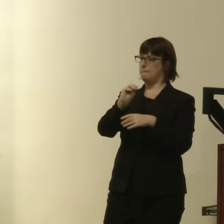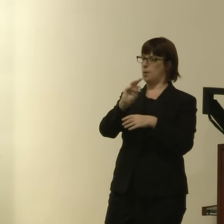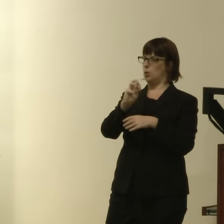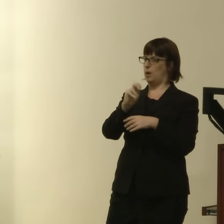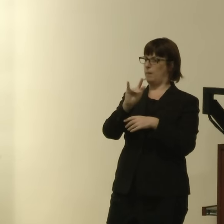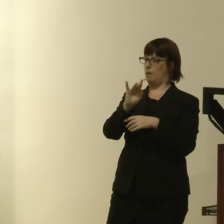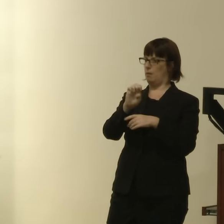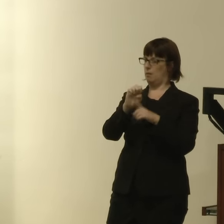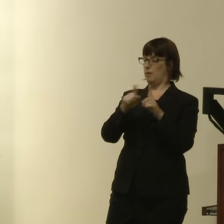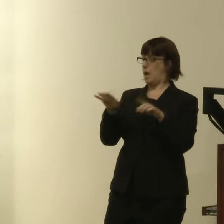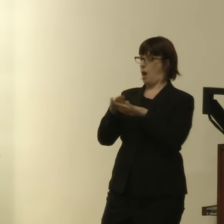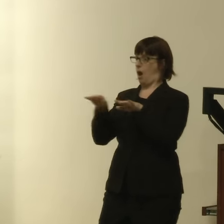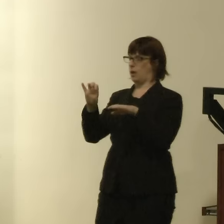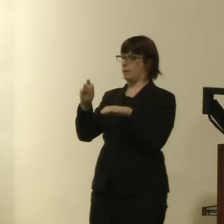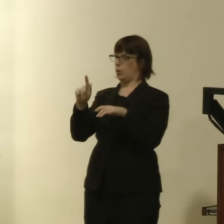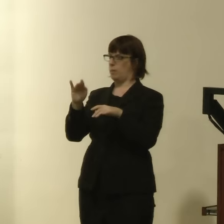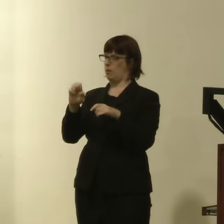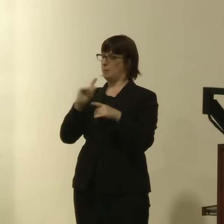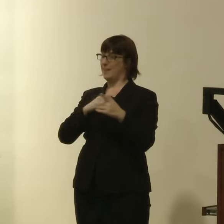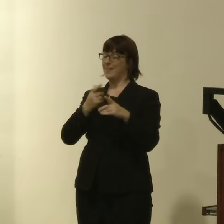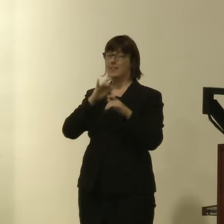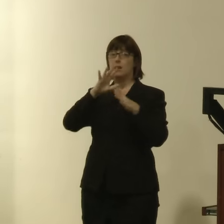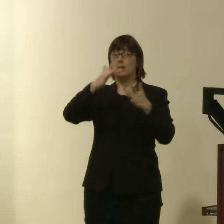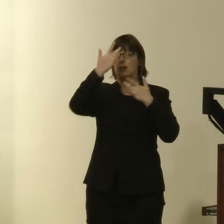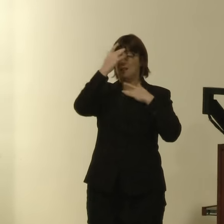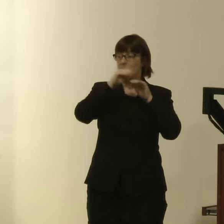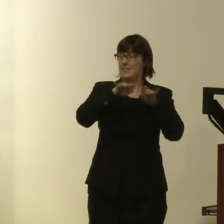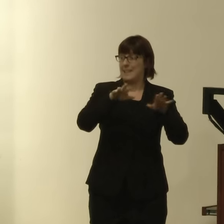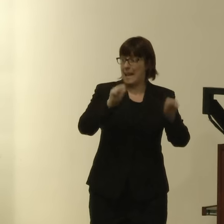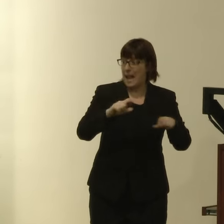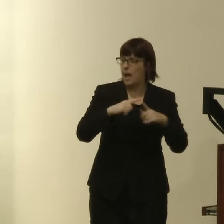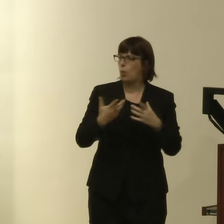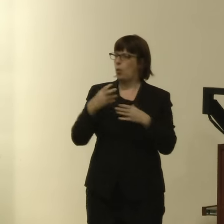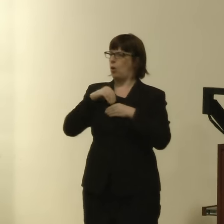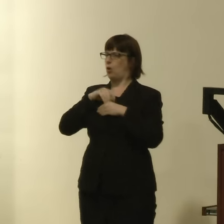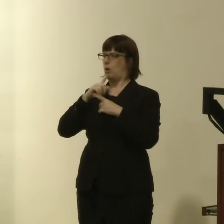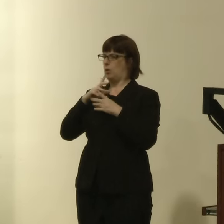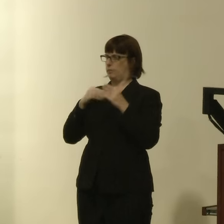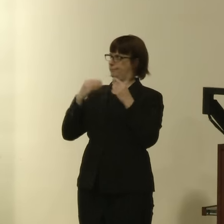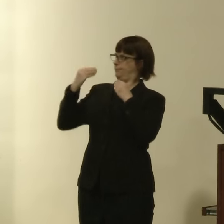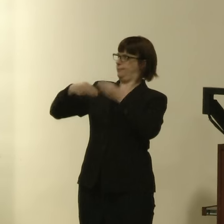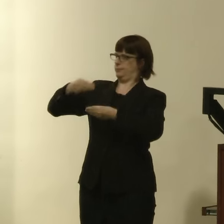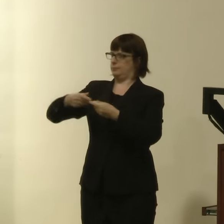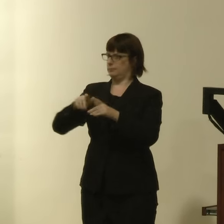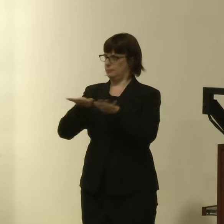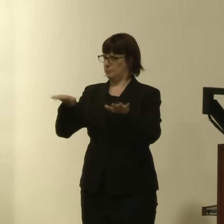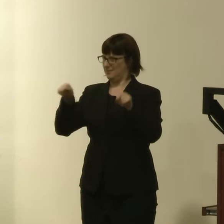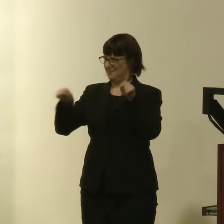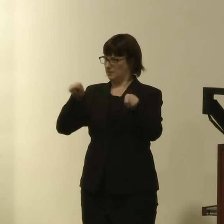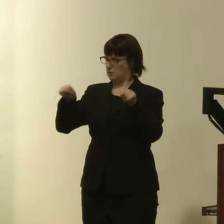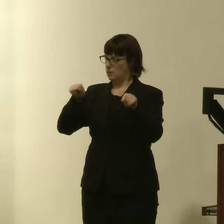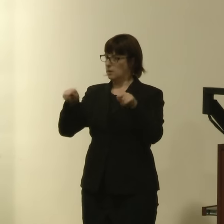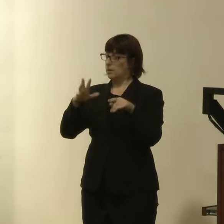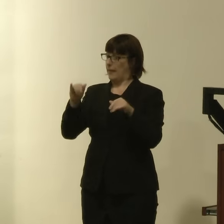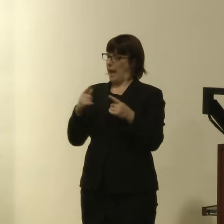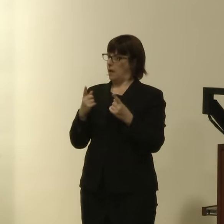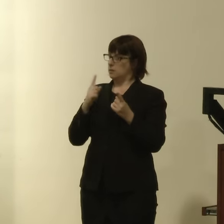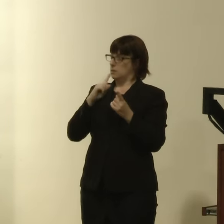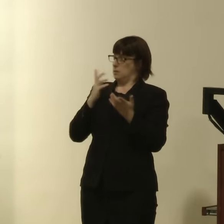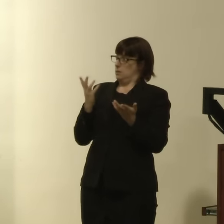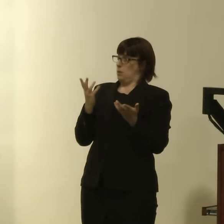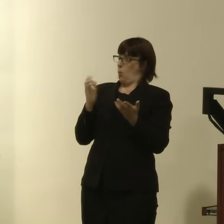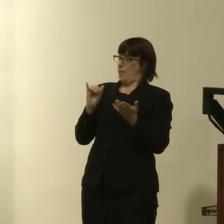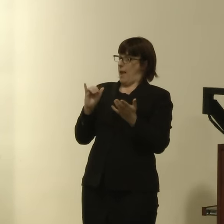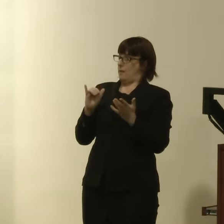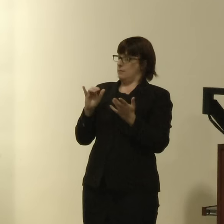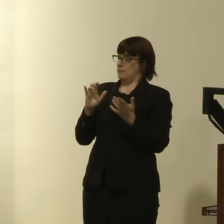add to that major mental illness, which can be fatal, as you know, through, you know, a number of